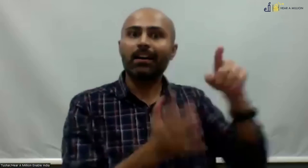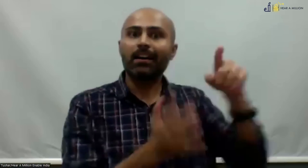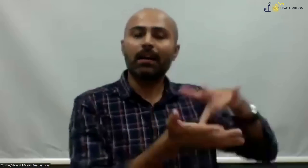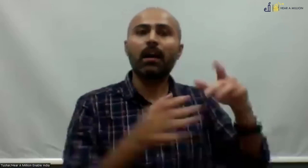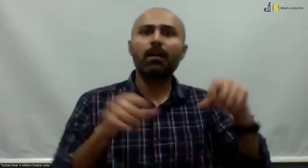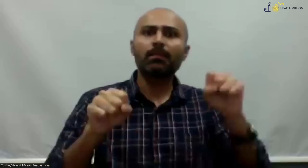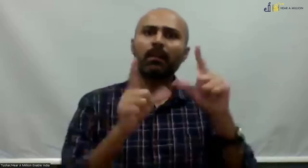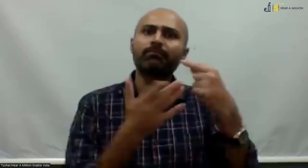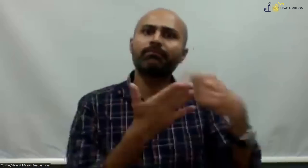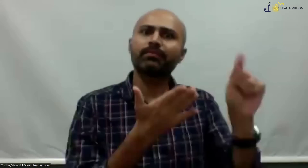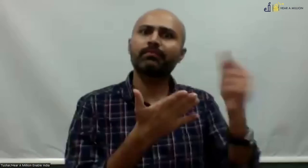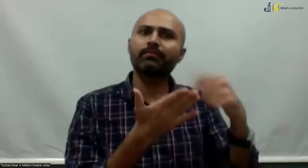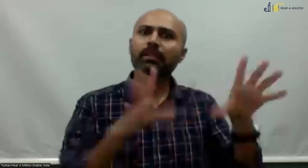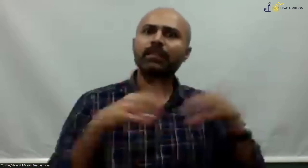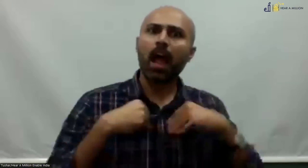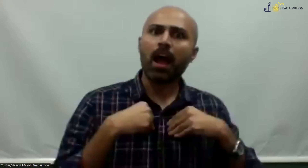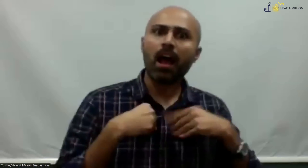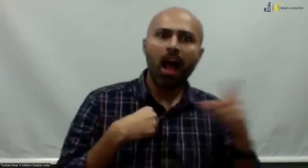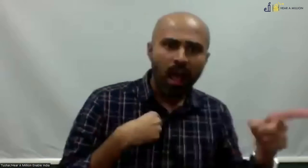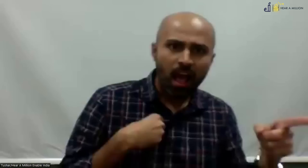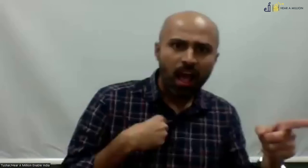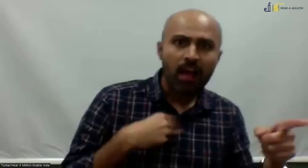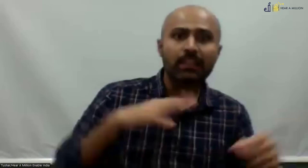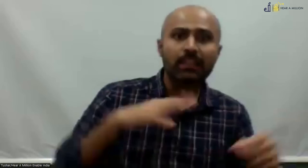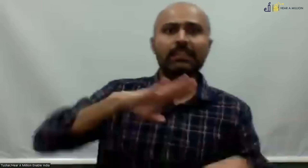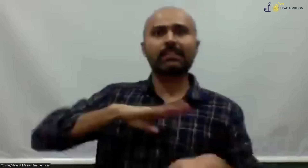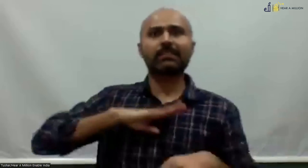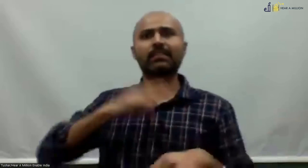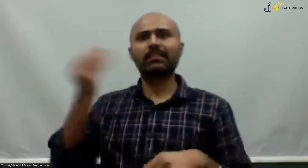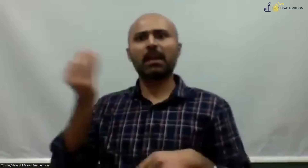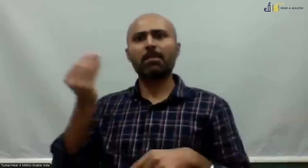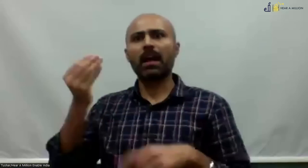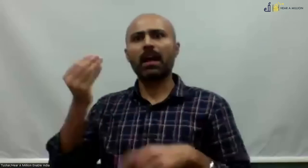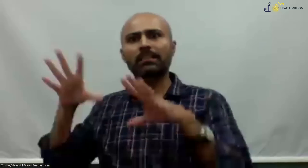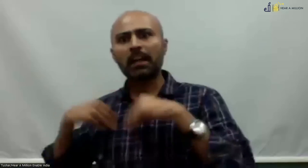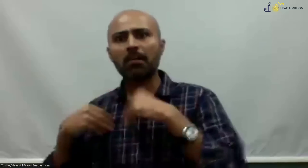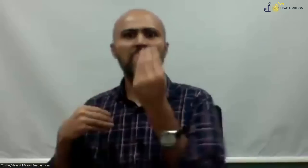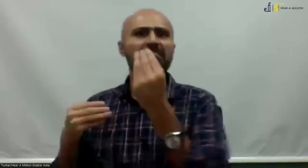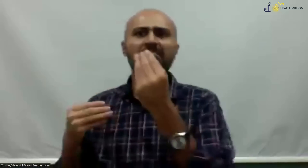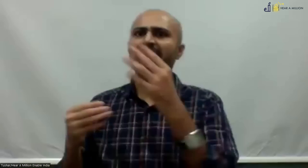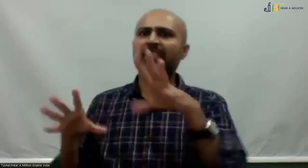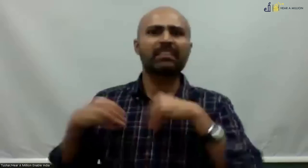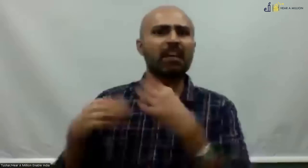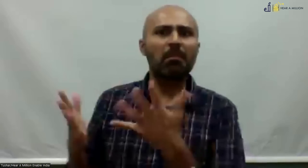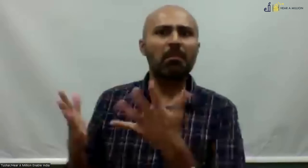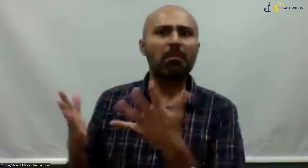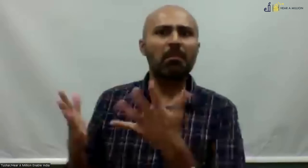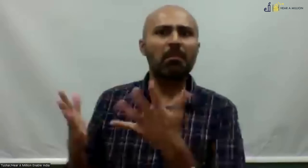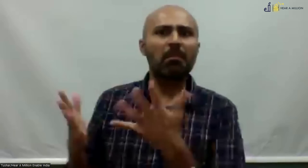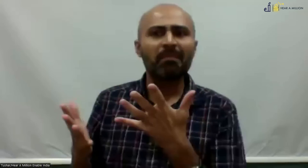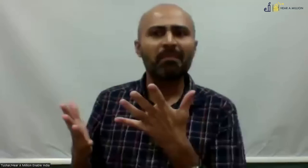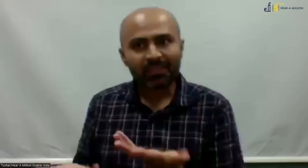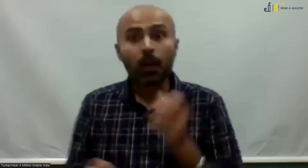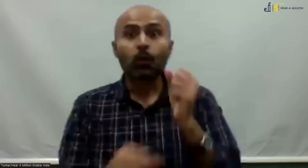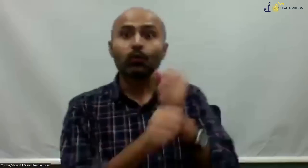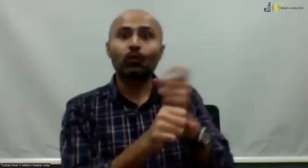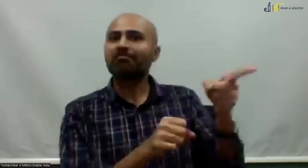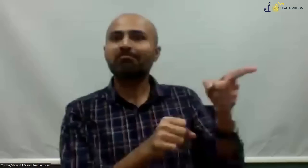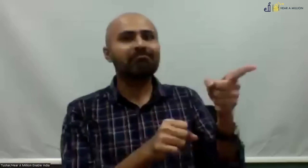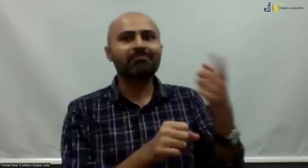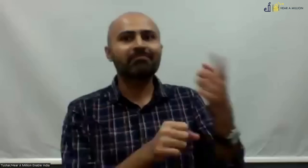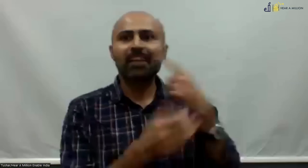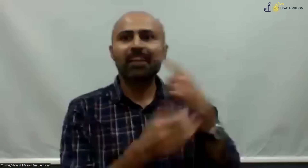And Kerala is one state where we have seen the driving license are allowed. There are not